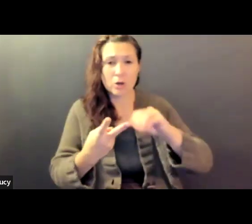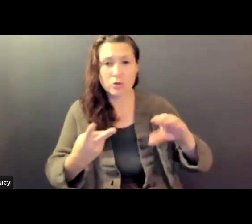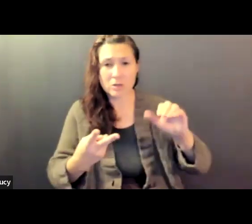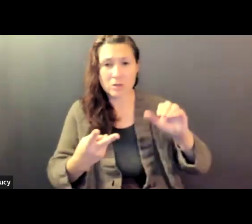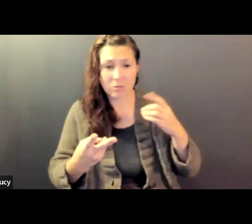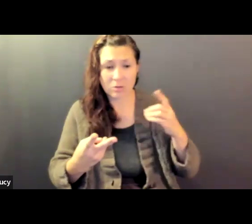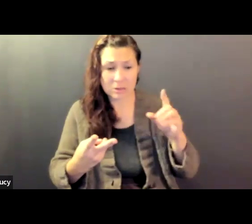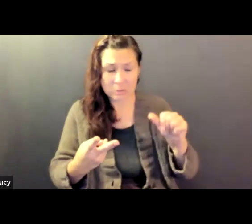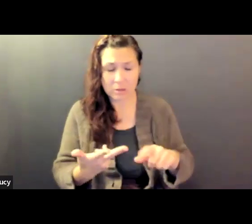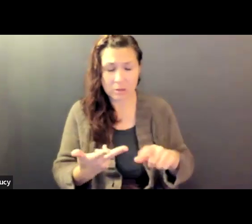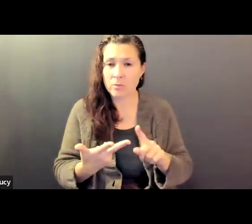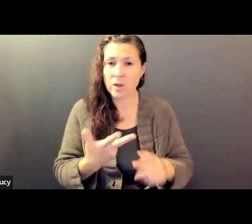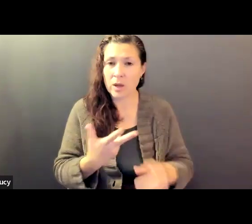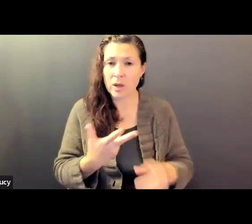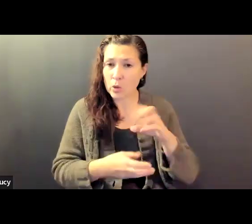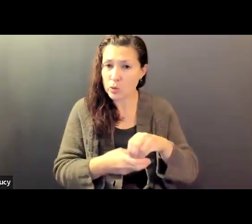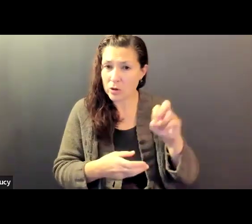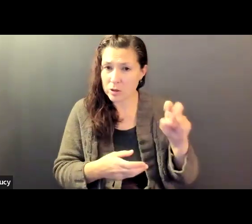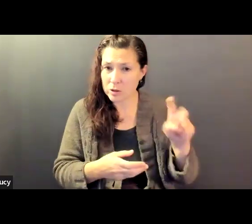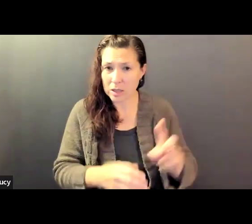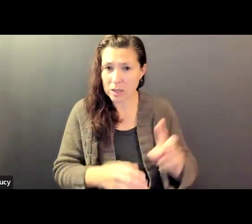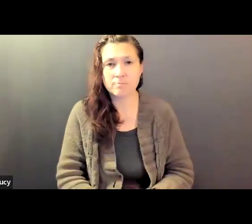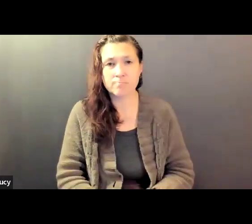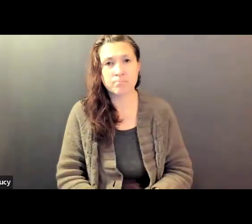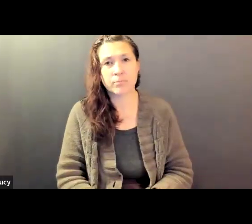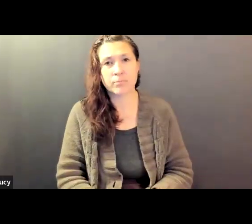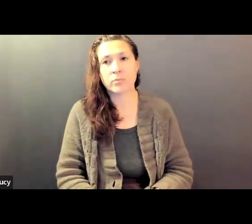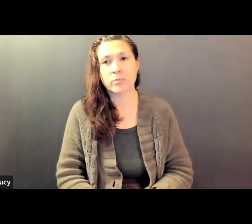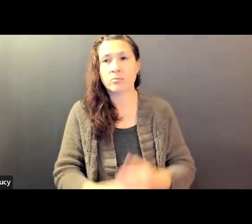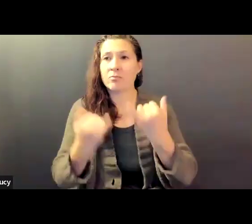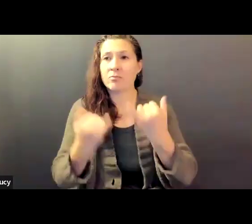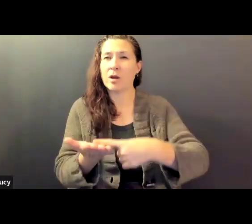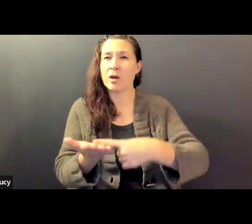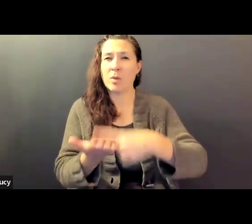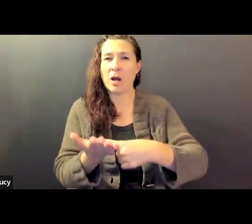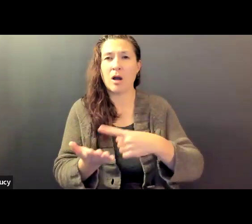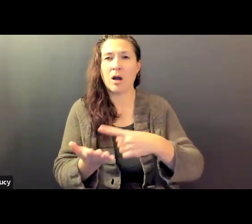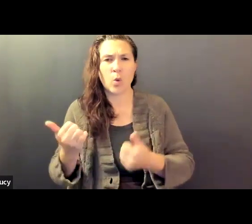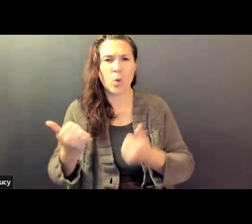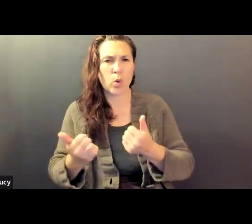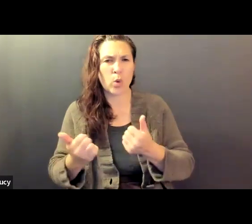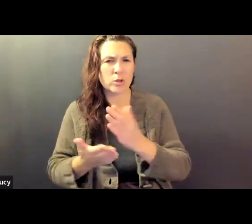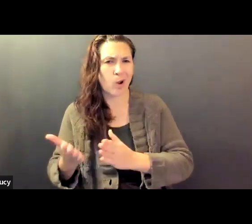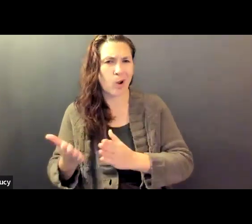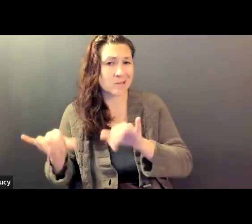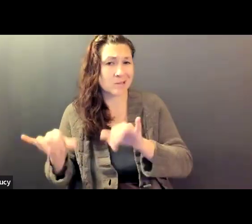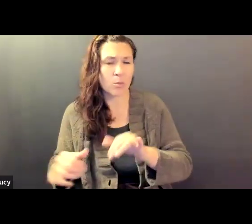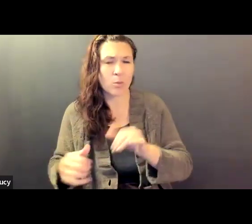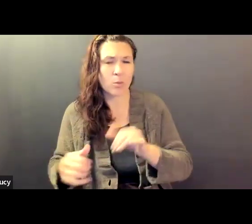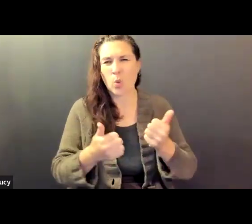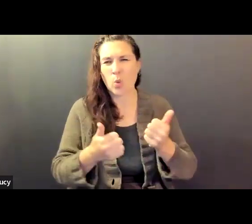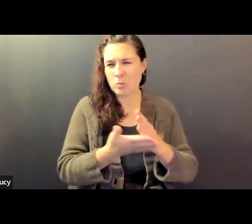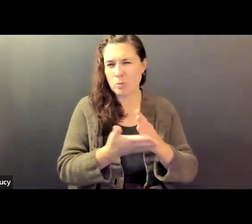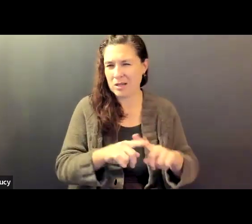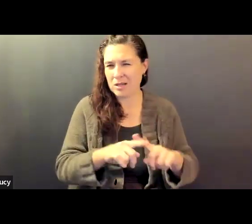education. So I want to talk a little bit about what is the same and what's a little bit different. In